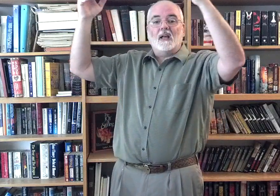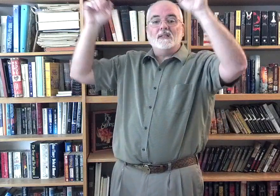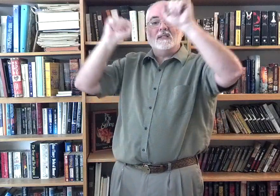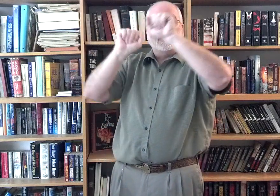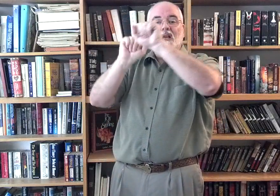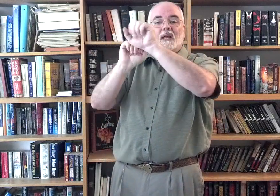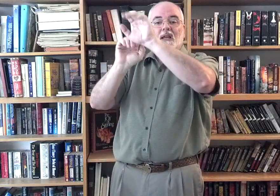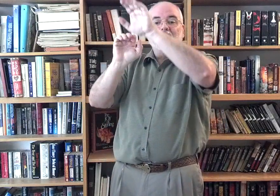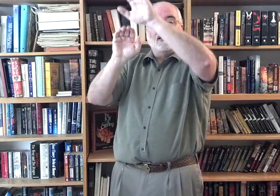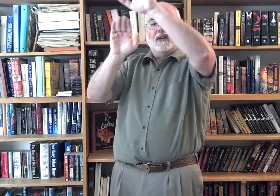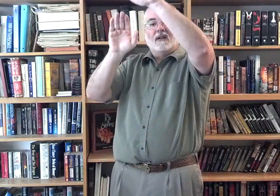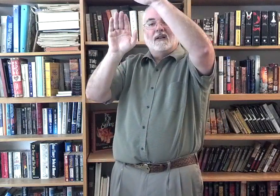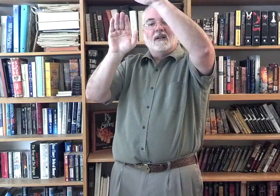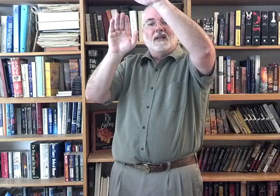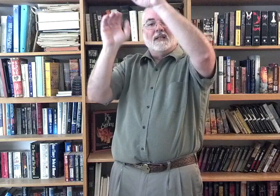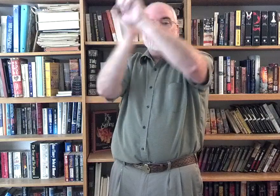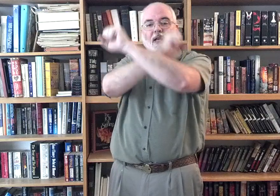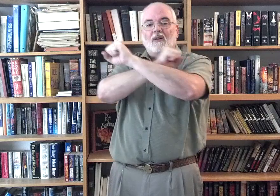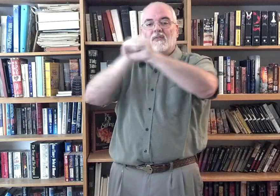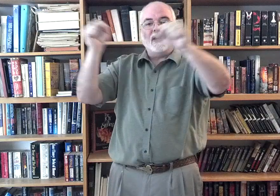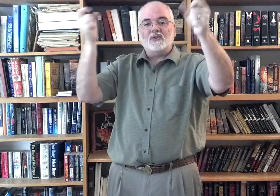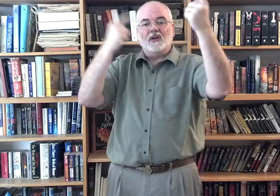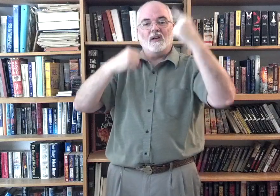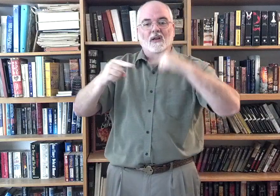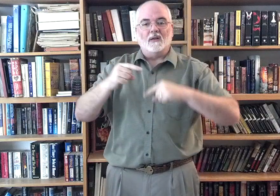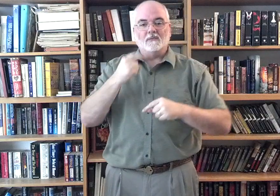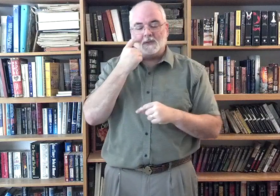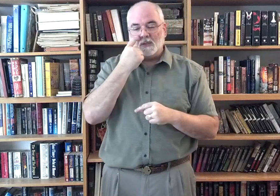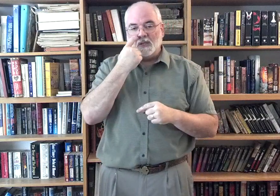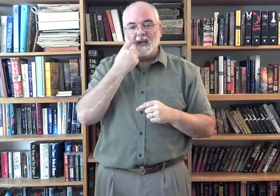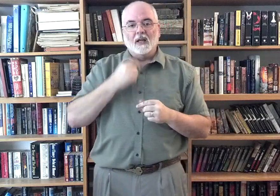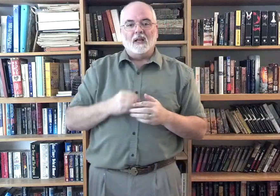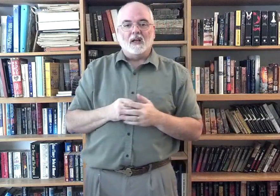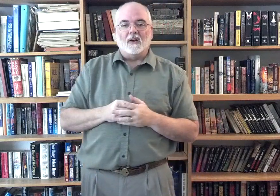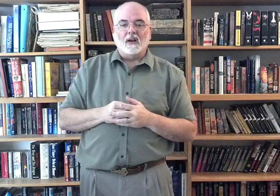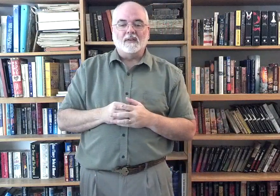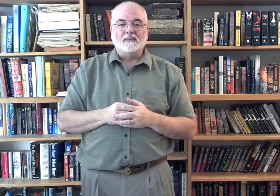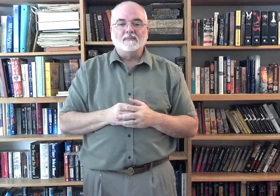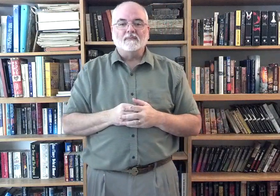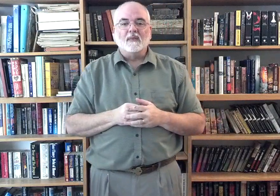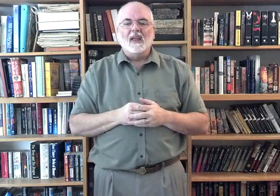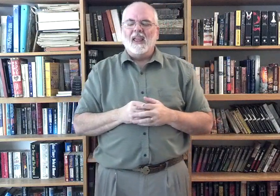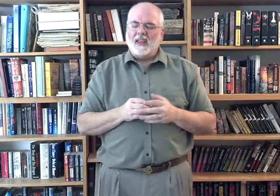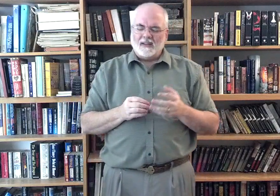Zion's hill, salvation comes. All right.